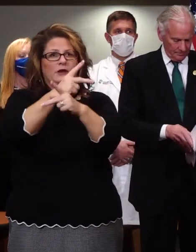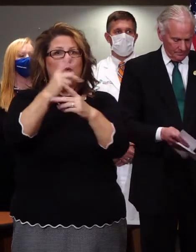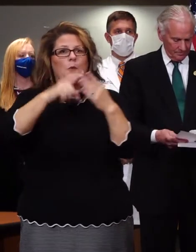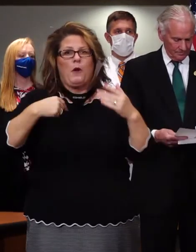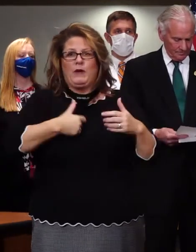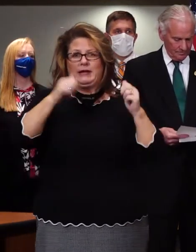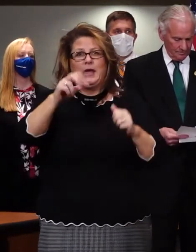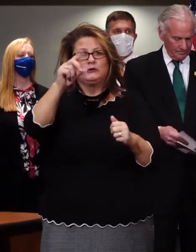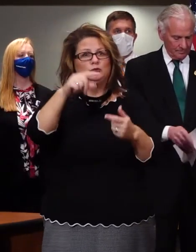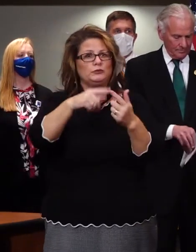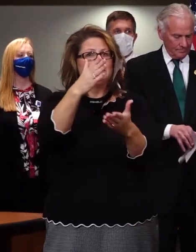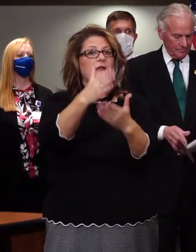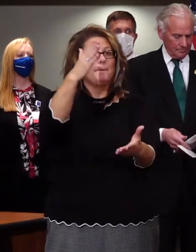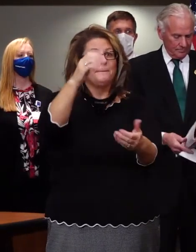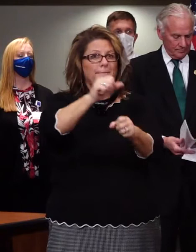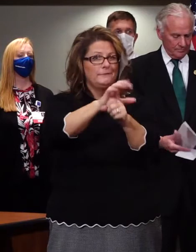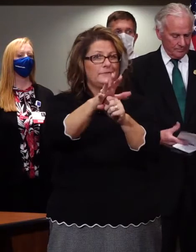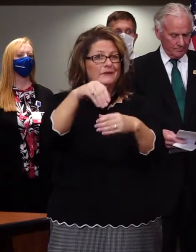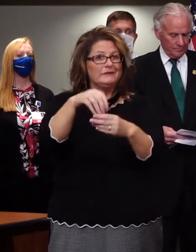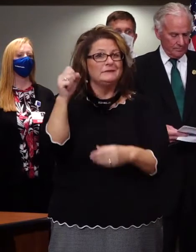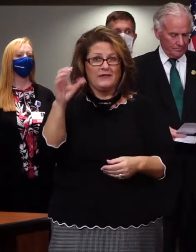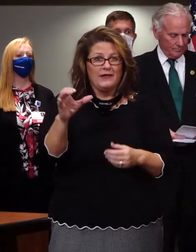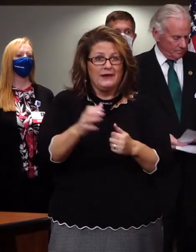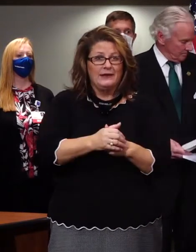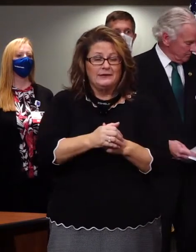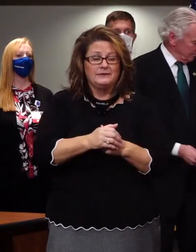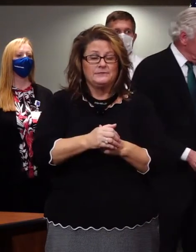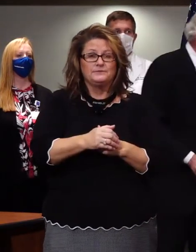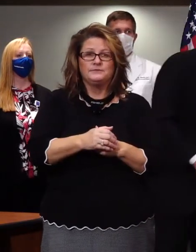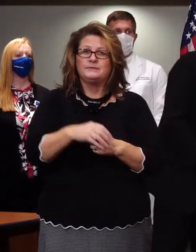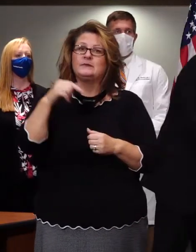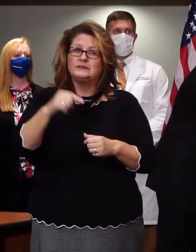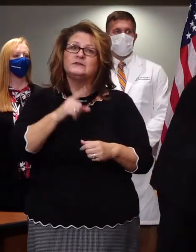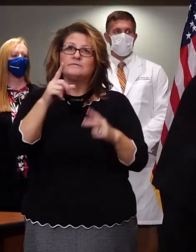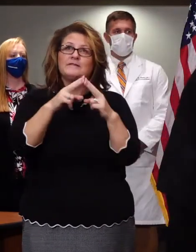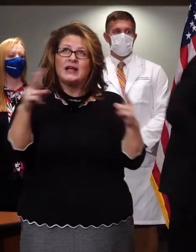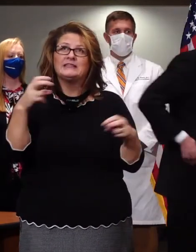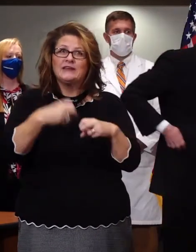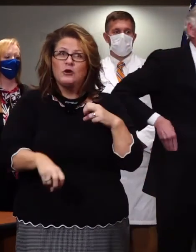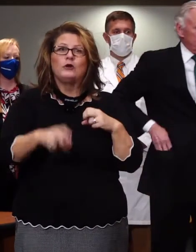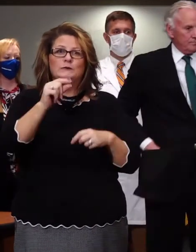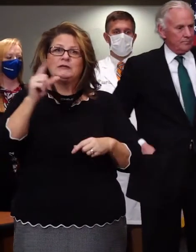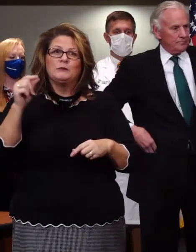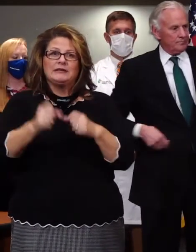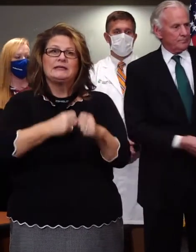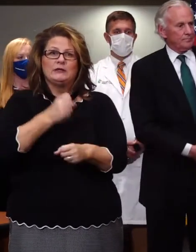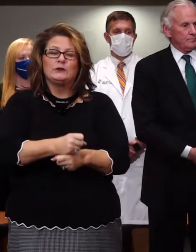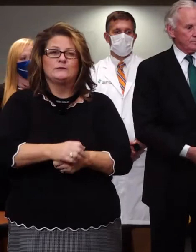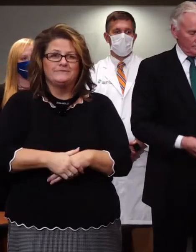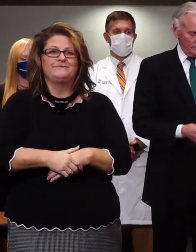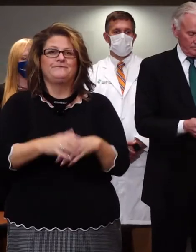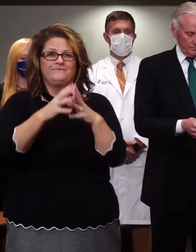to stop the spread of COVID in South Carolina. Because this has been an extremely difficult year. So many